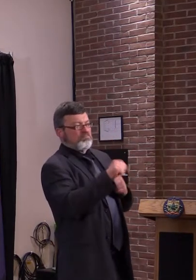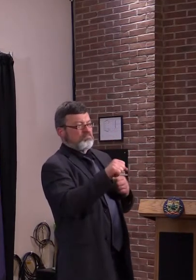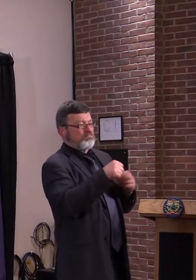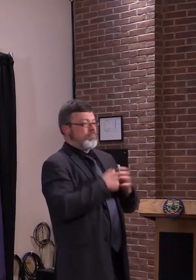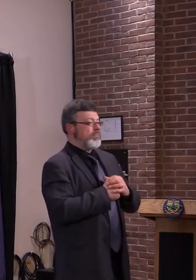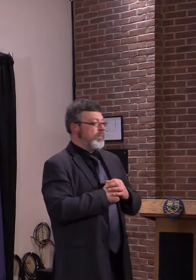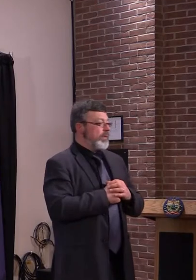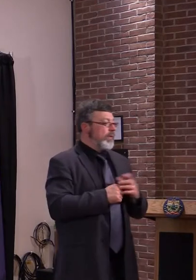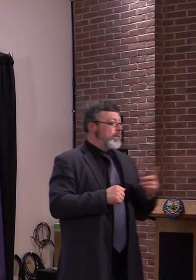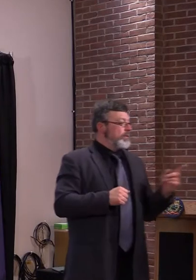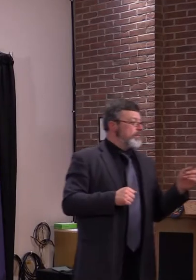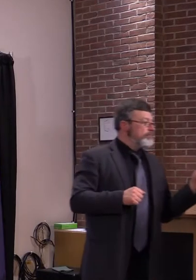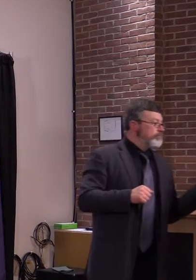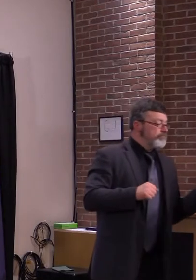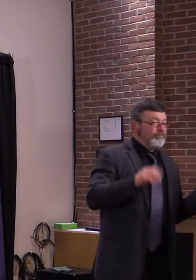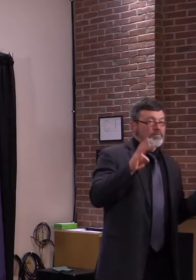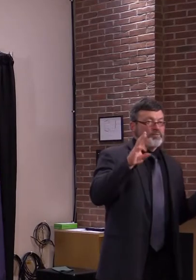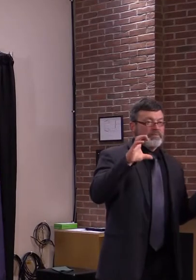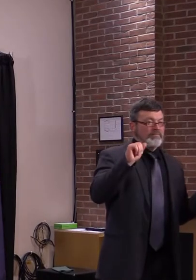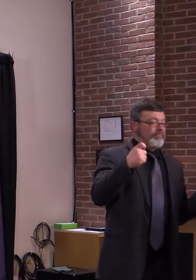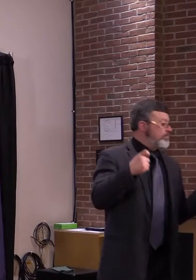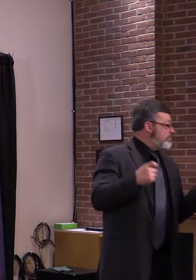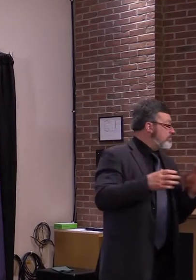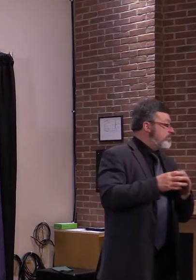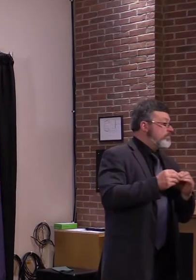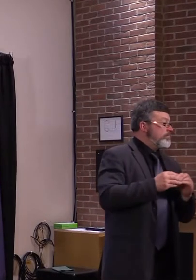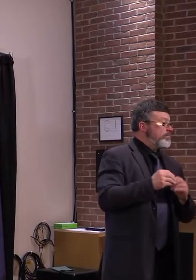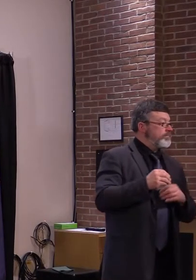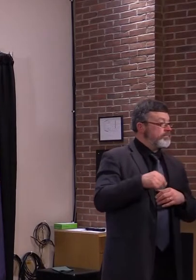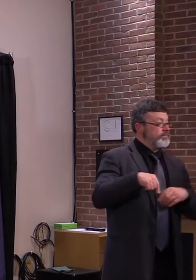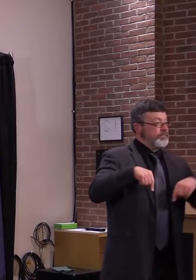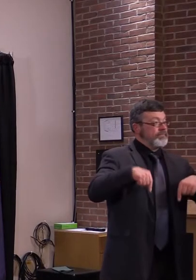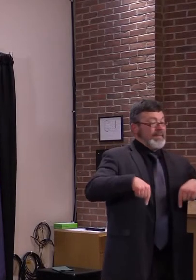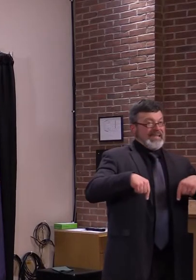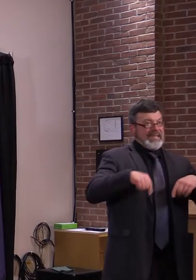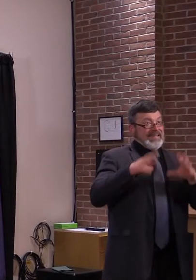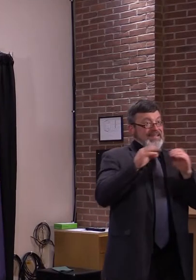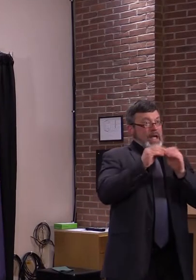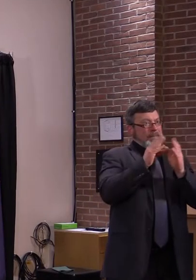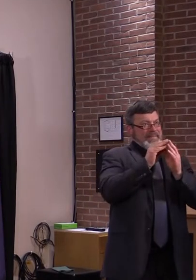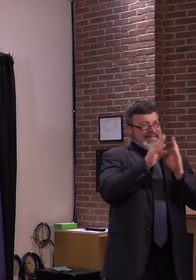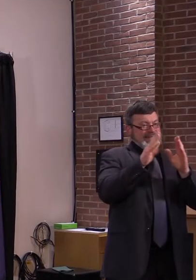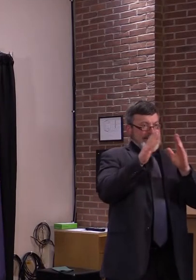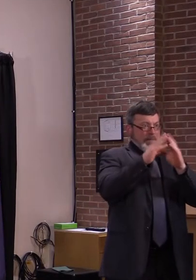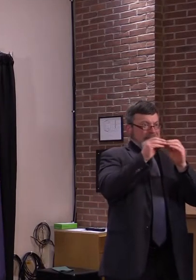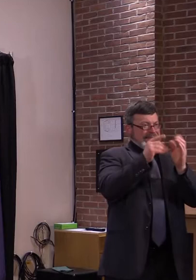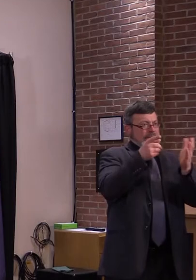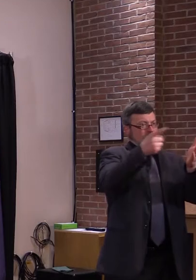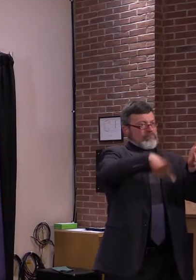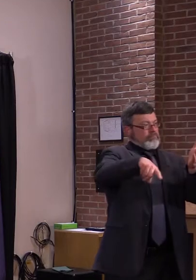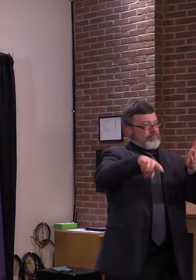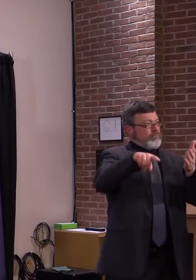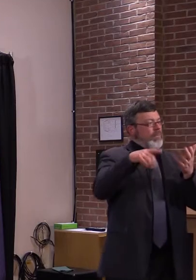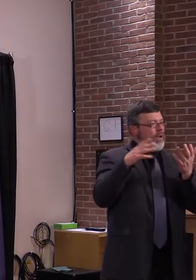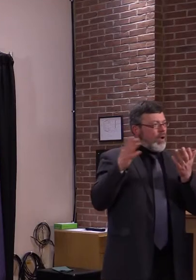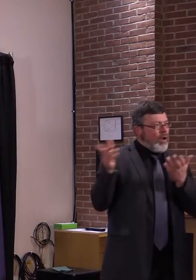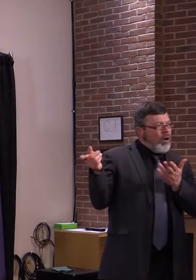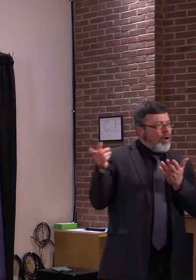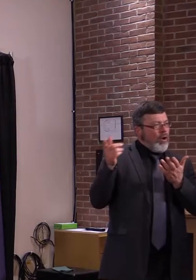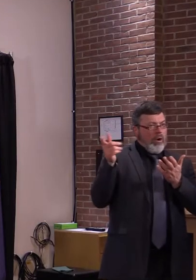break is next week, and we've got crossover week. Have you moved any closer to making a decision of whether you'll run or